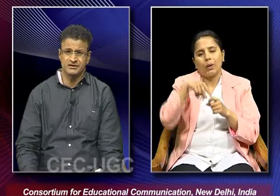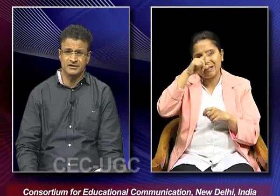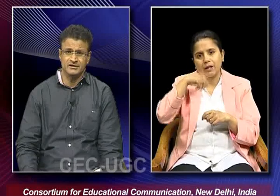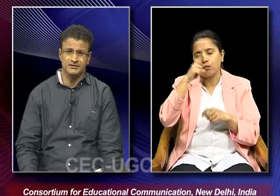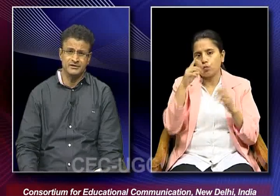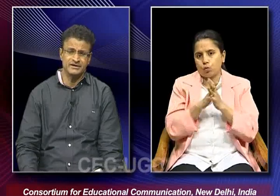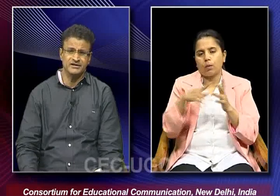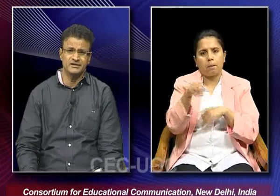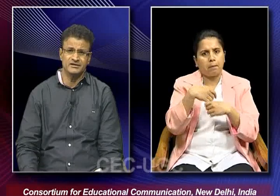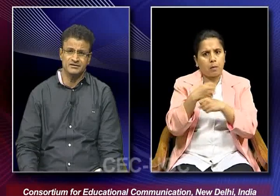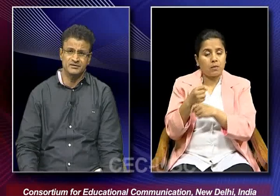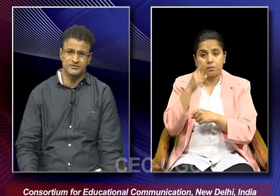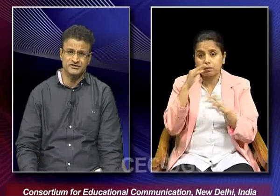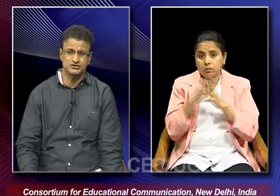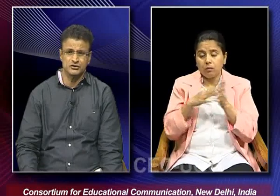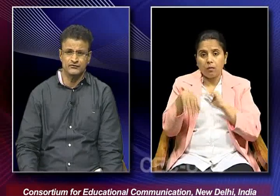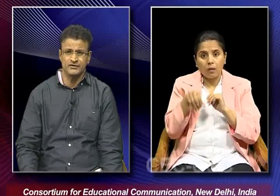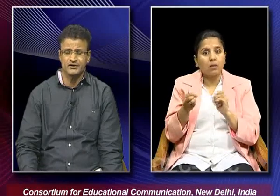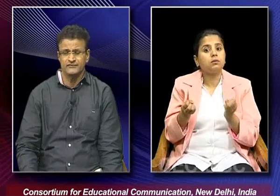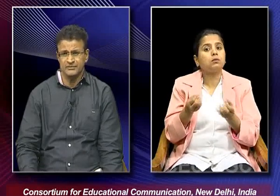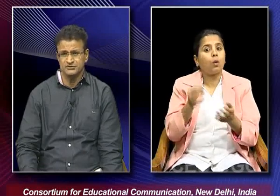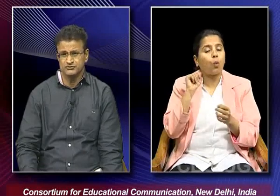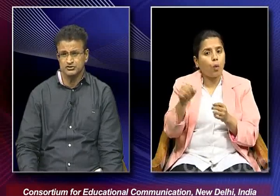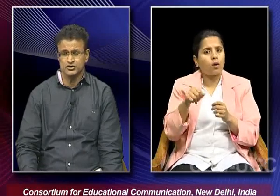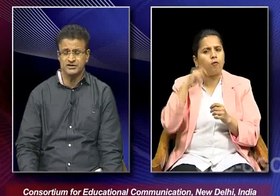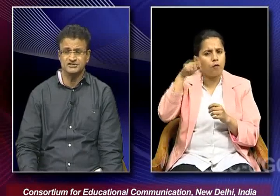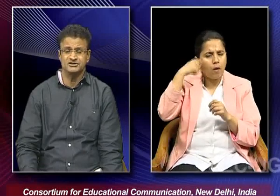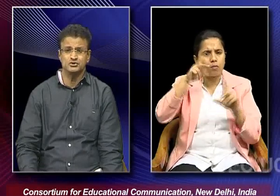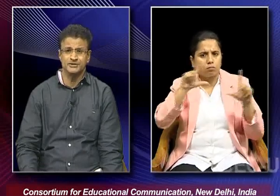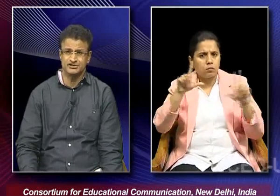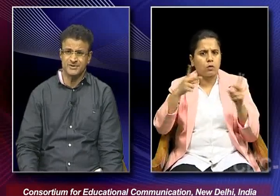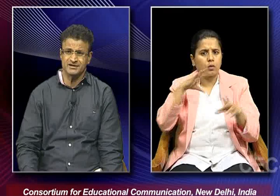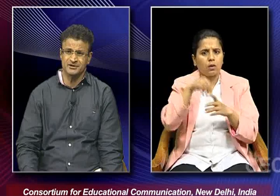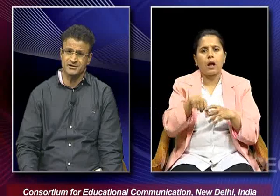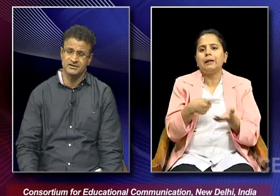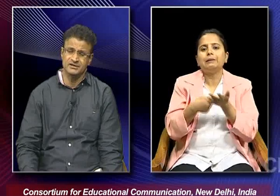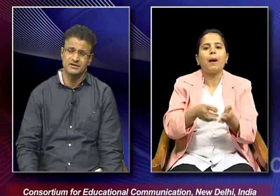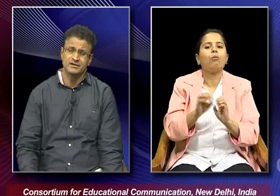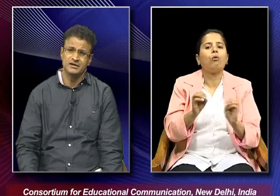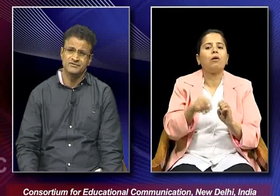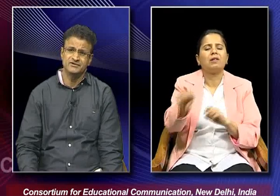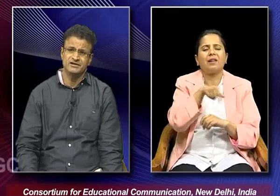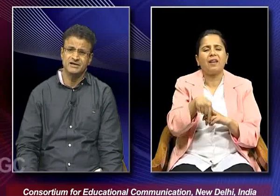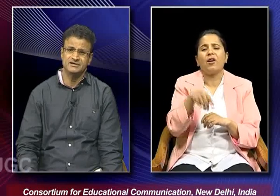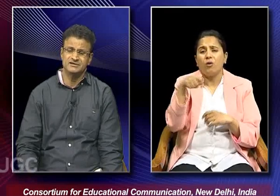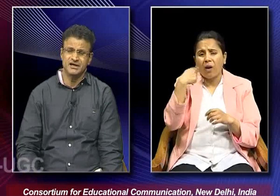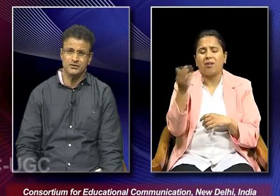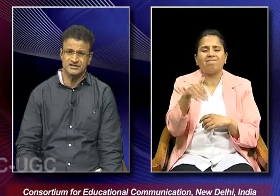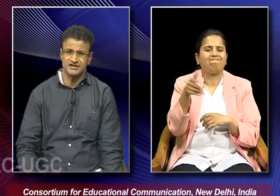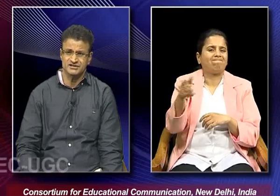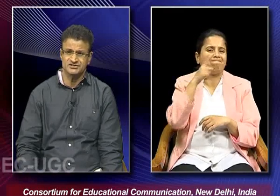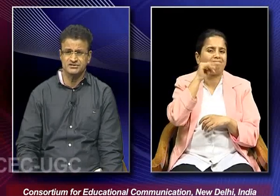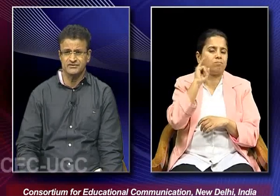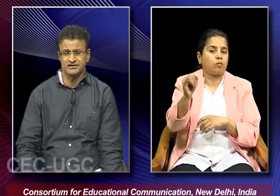women entering the profession of films was not considered to be respectable, and we will recollect that how